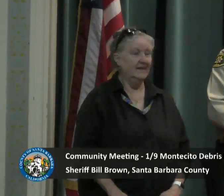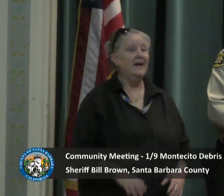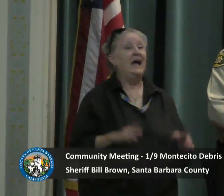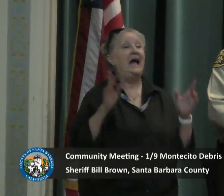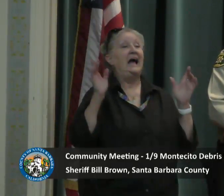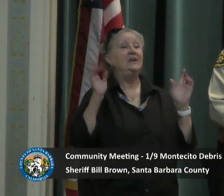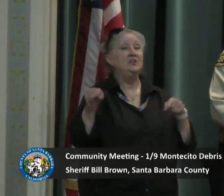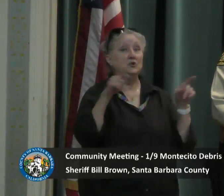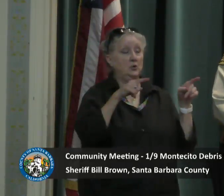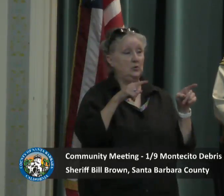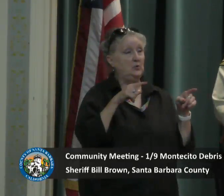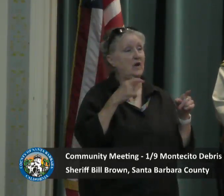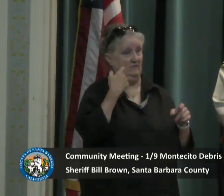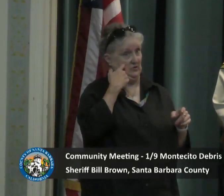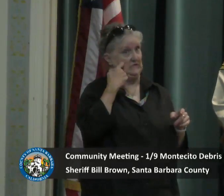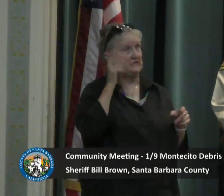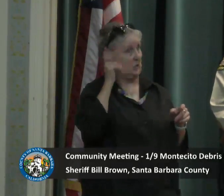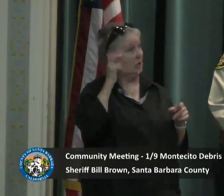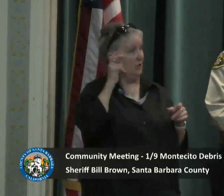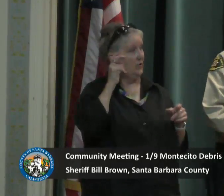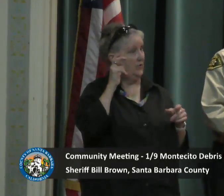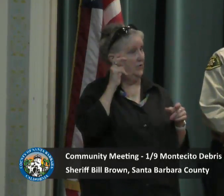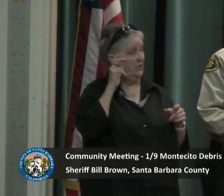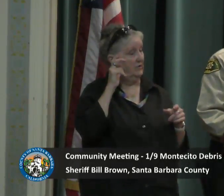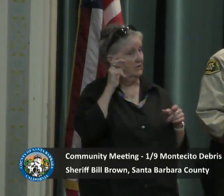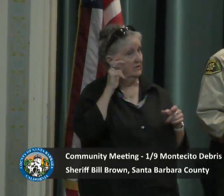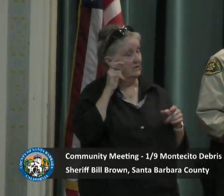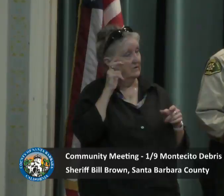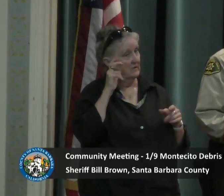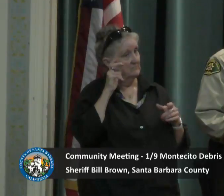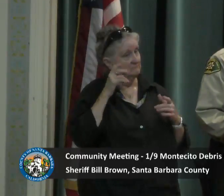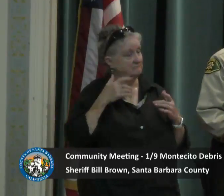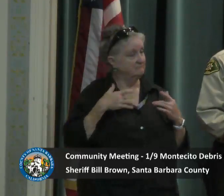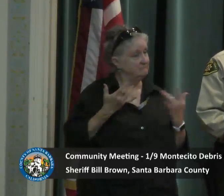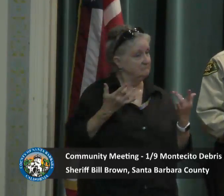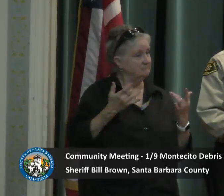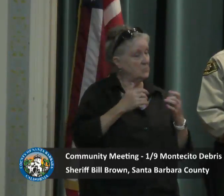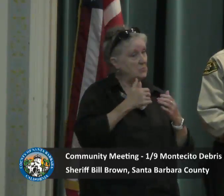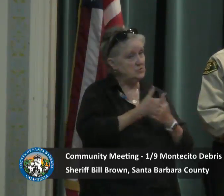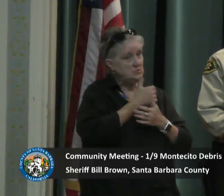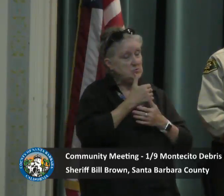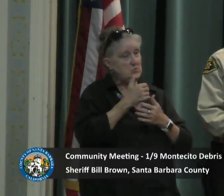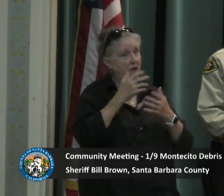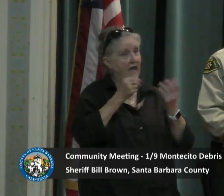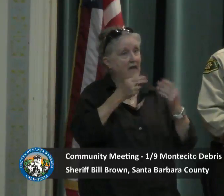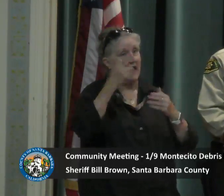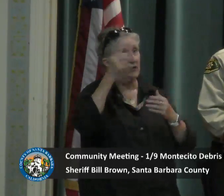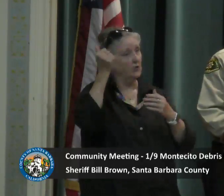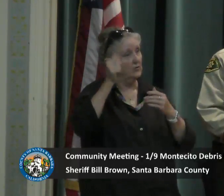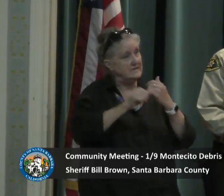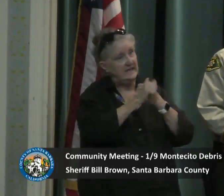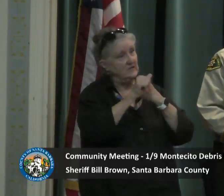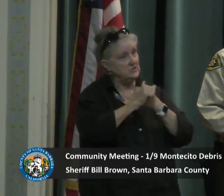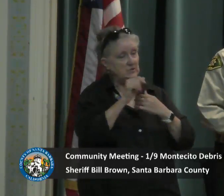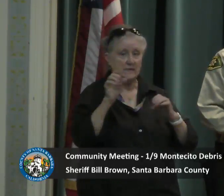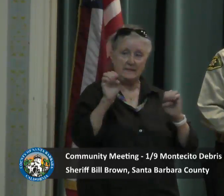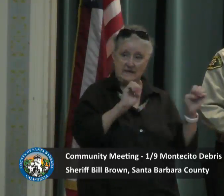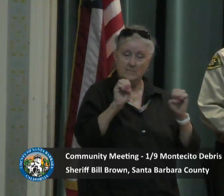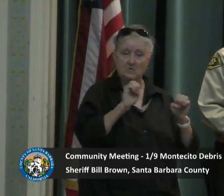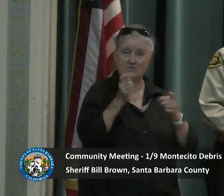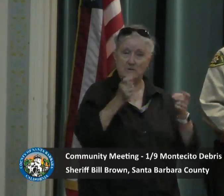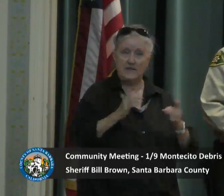You have just heard about the significant and the heightened danger that emergency managers